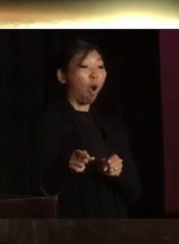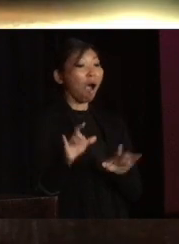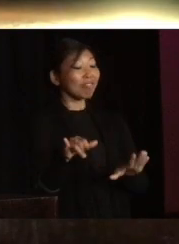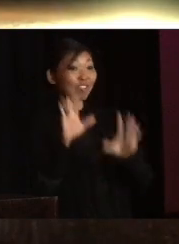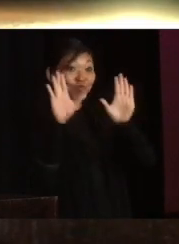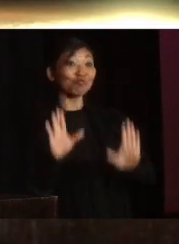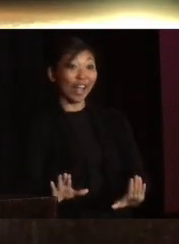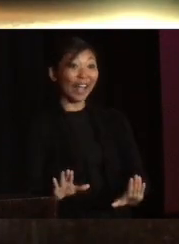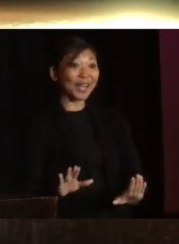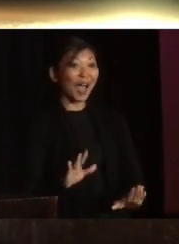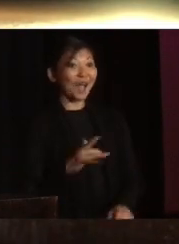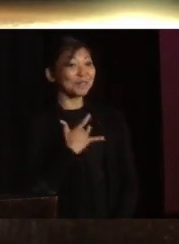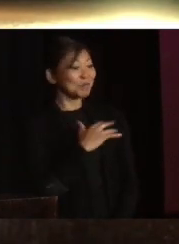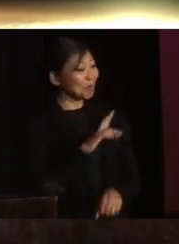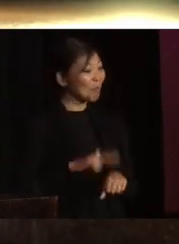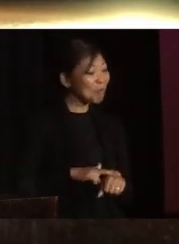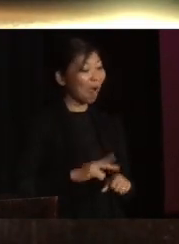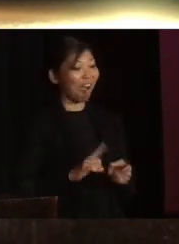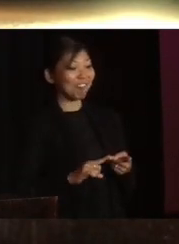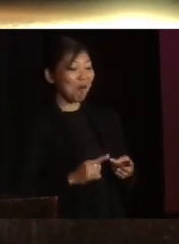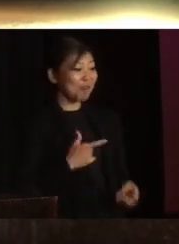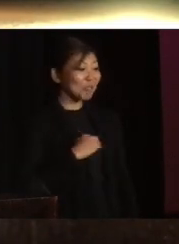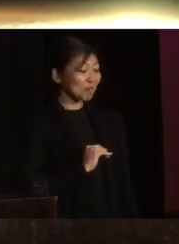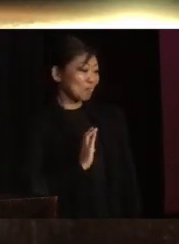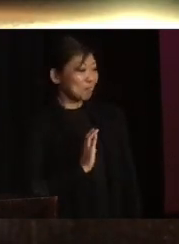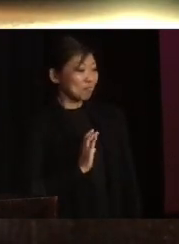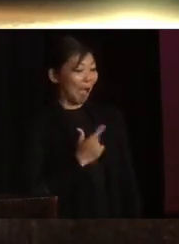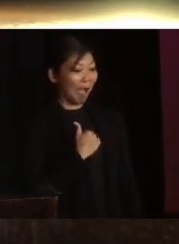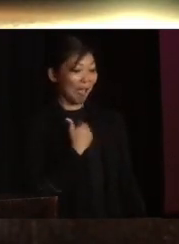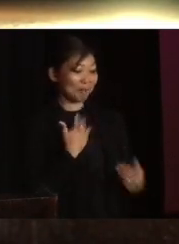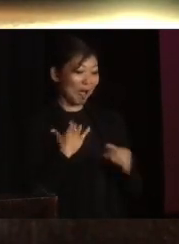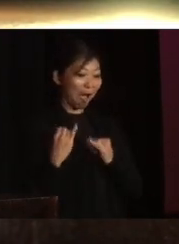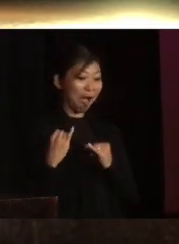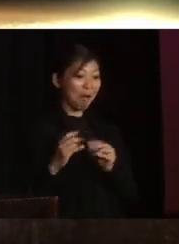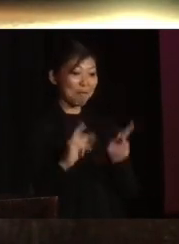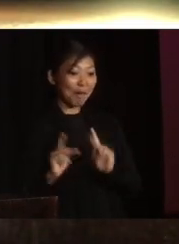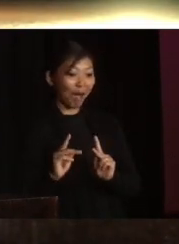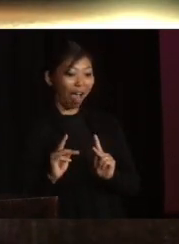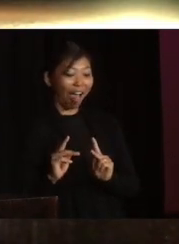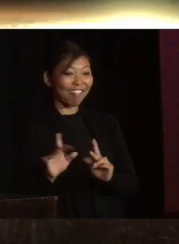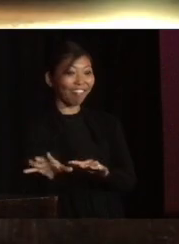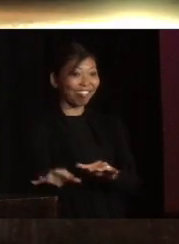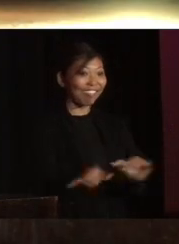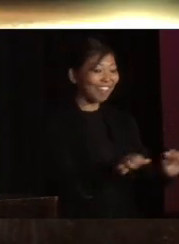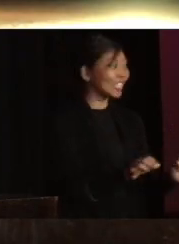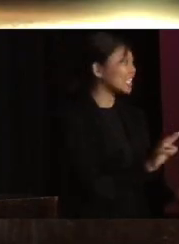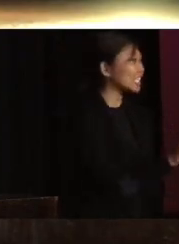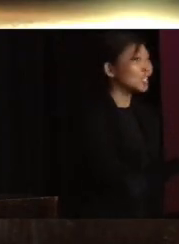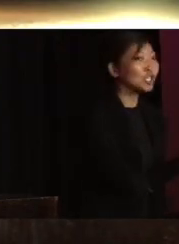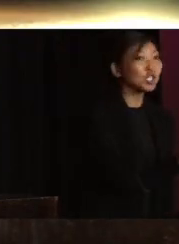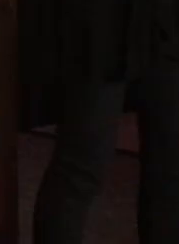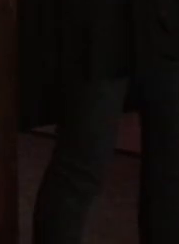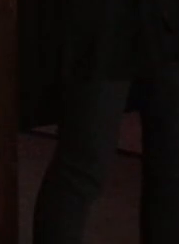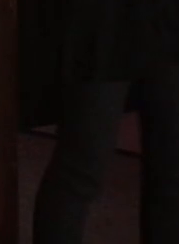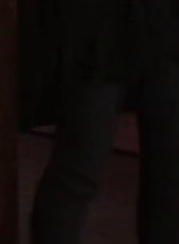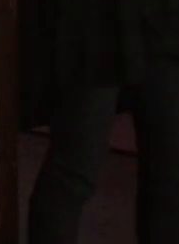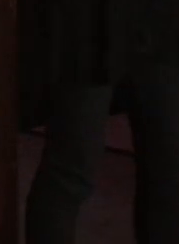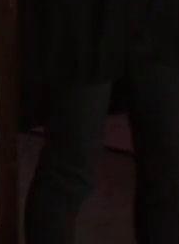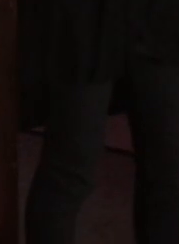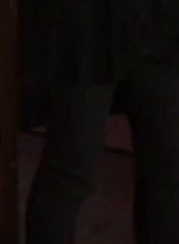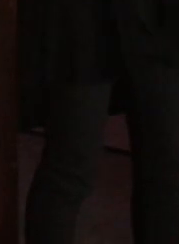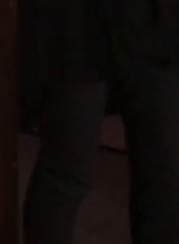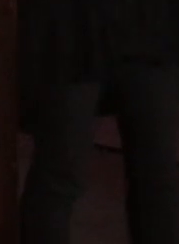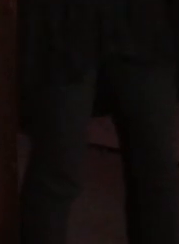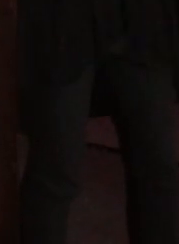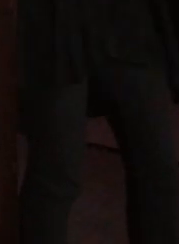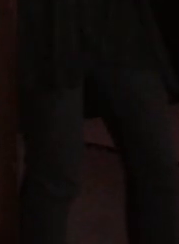normal. It feels good to know that you have your people. But then you leave and you realize, oh, not everyone's celebrating that,